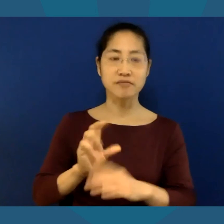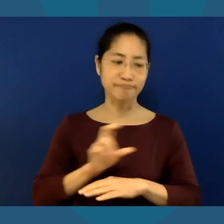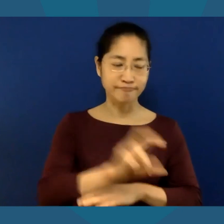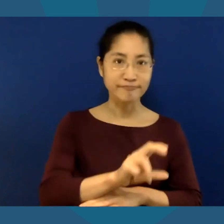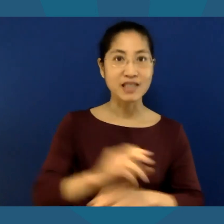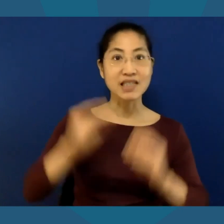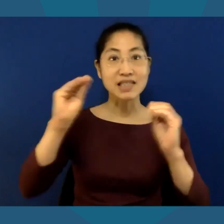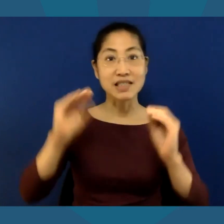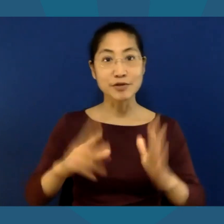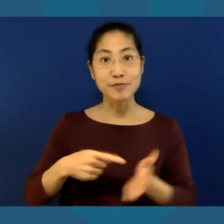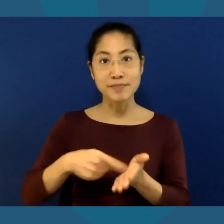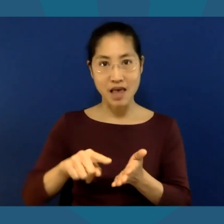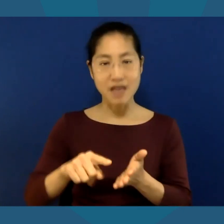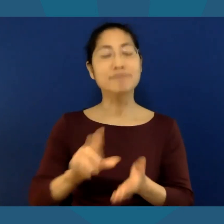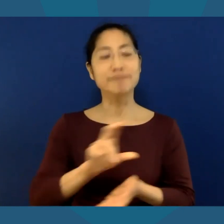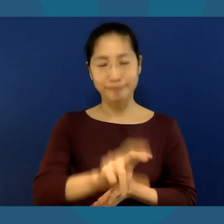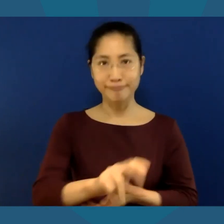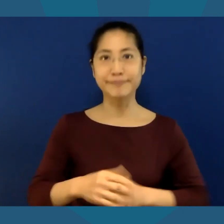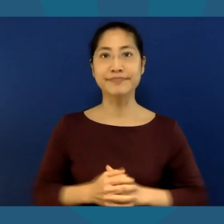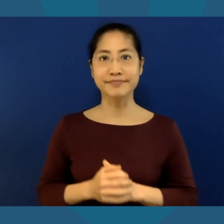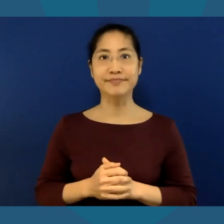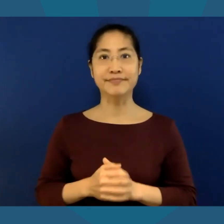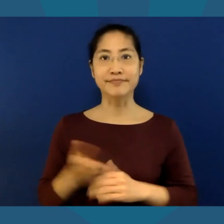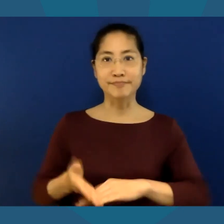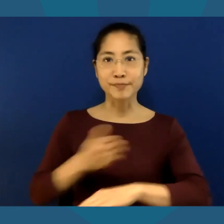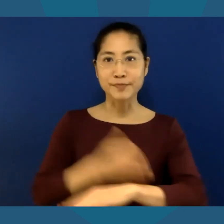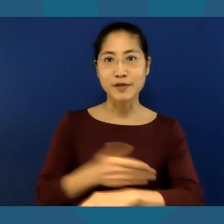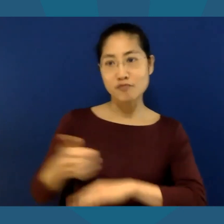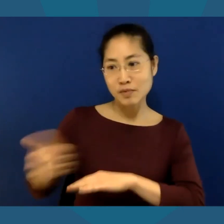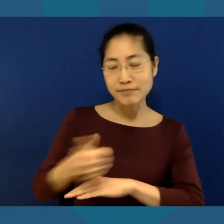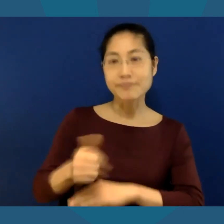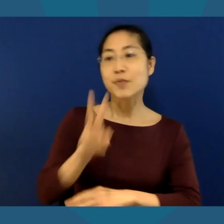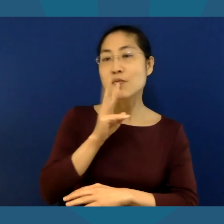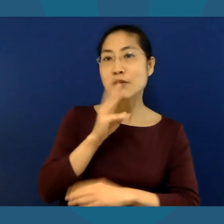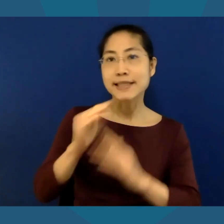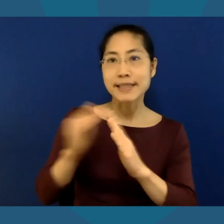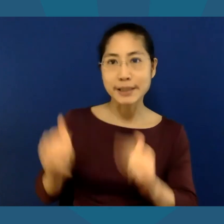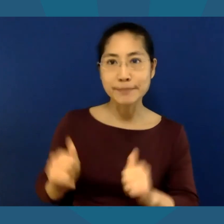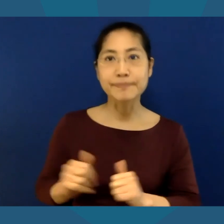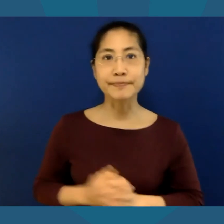and improving our transportation and water infrastructure,